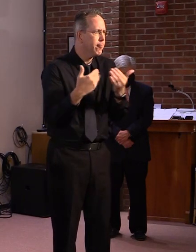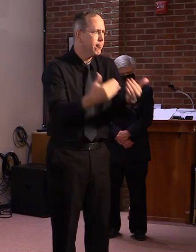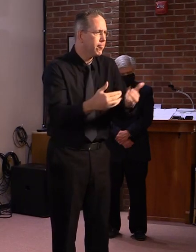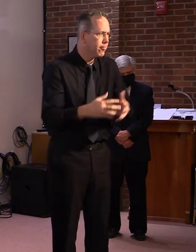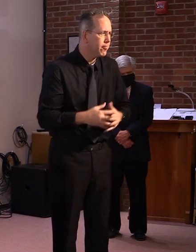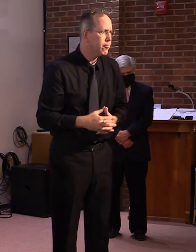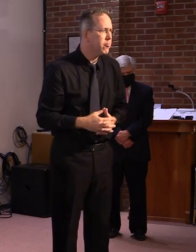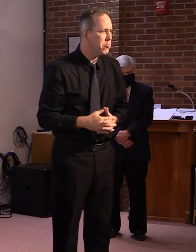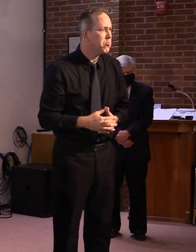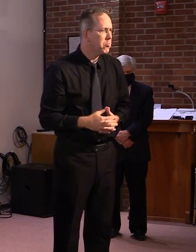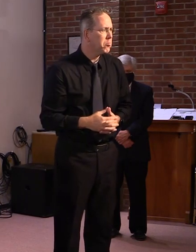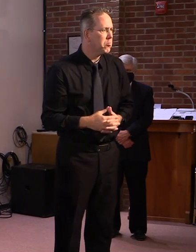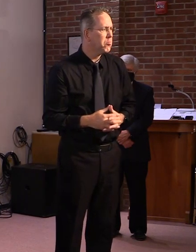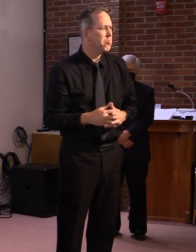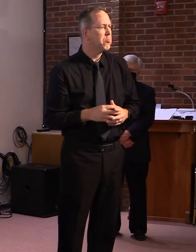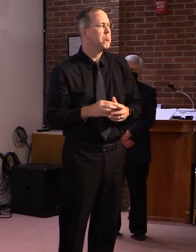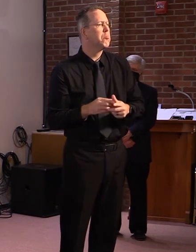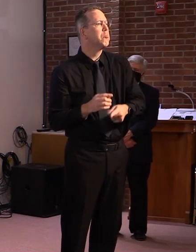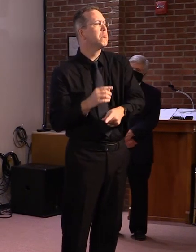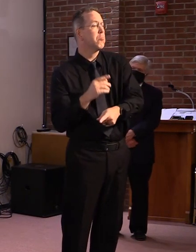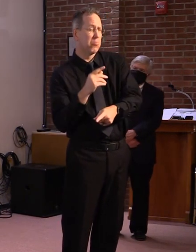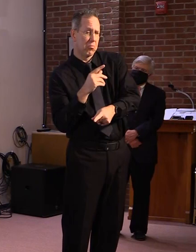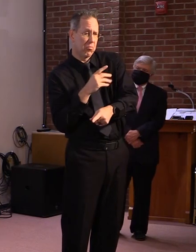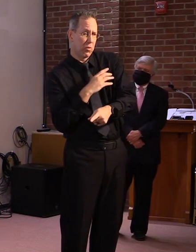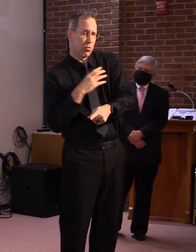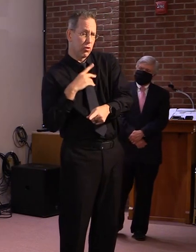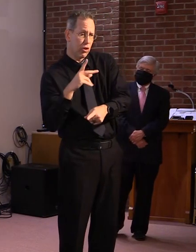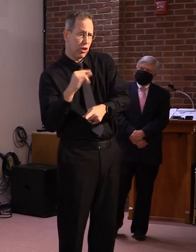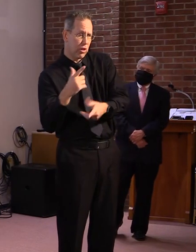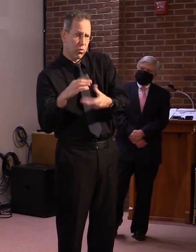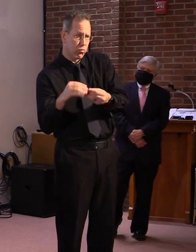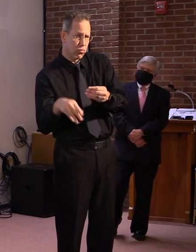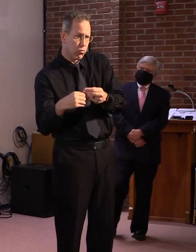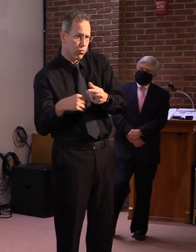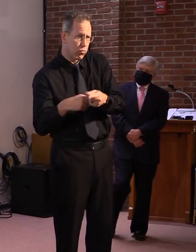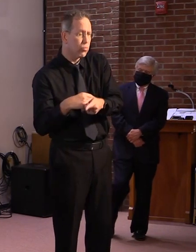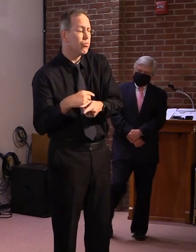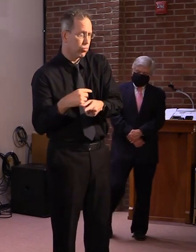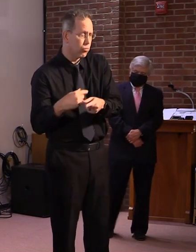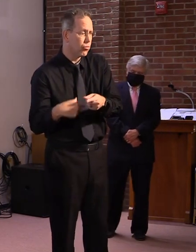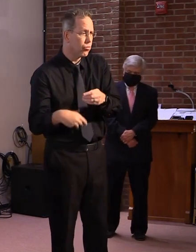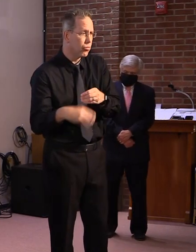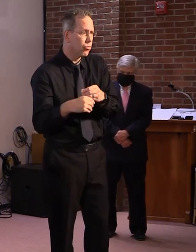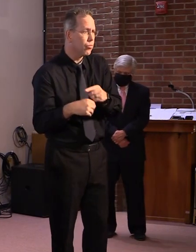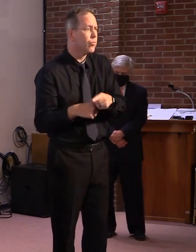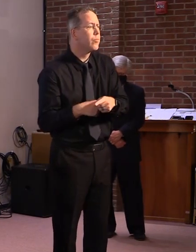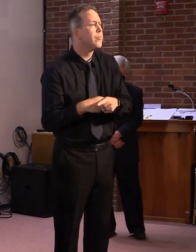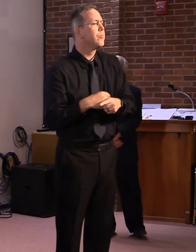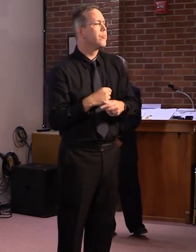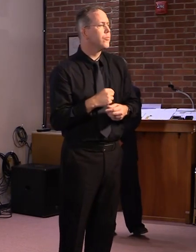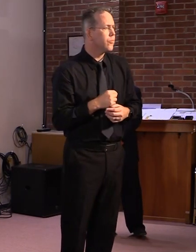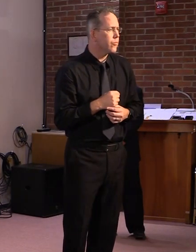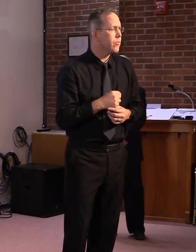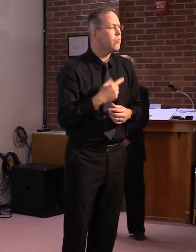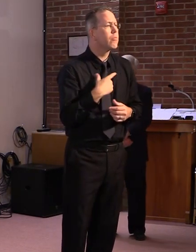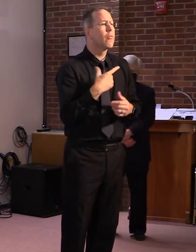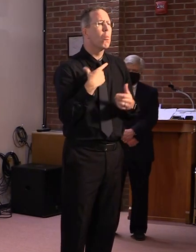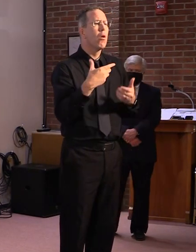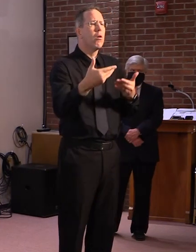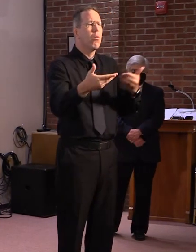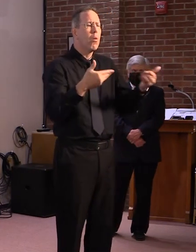Yeah, Governor, can you just repeat the question? It was about, as we welcome back college students,